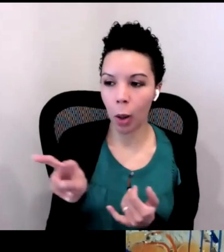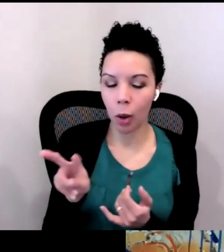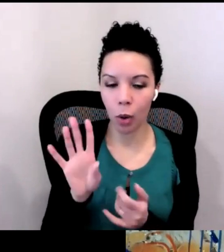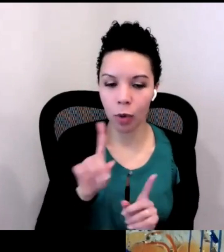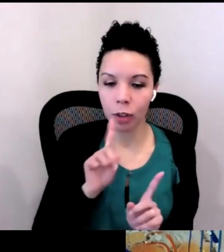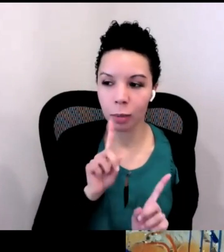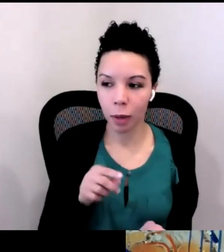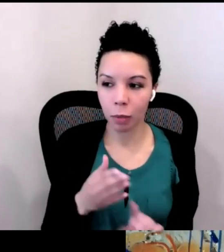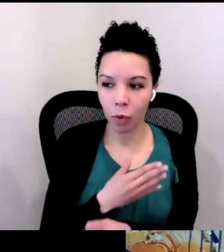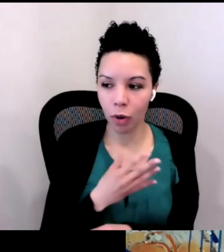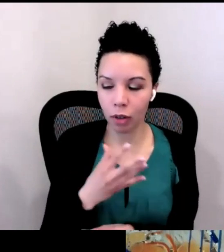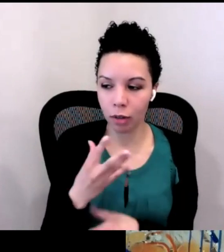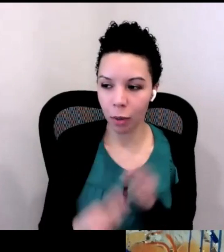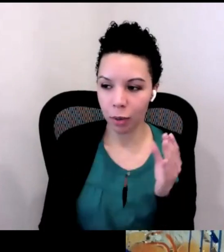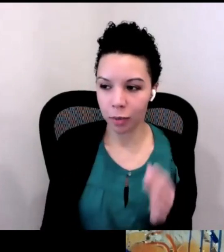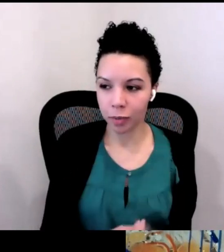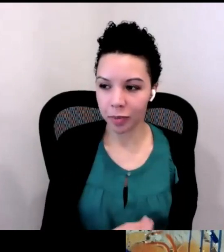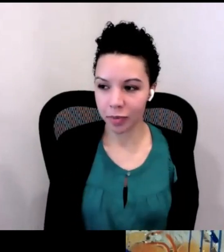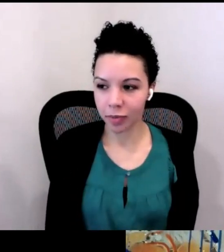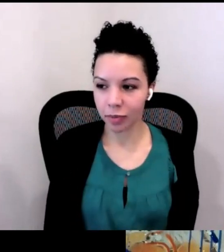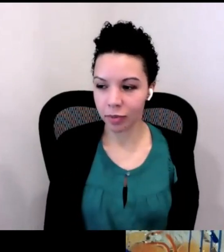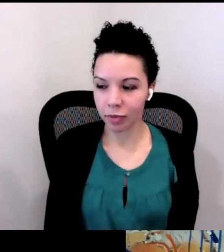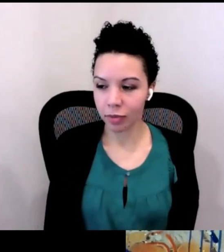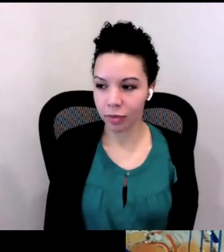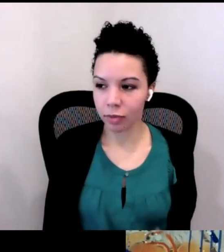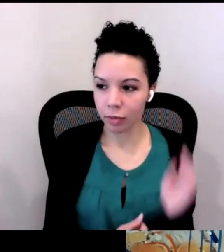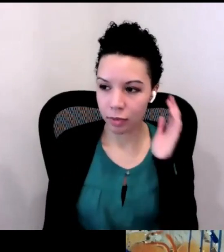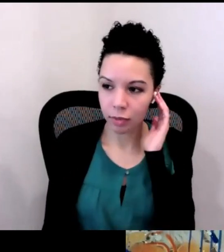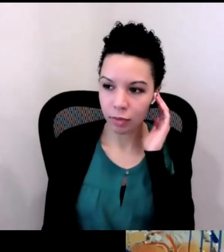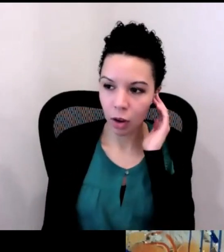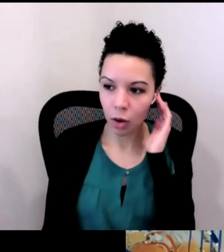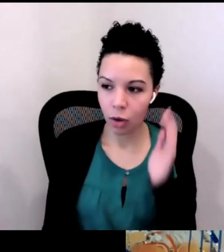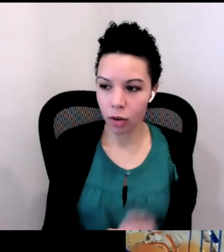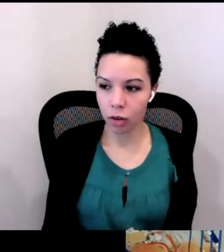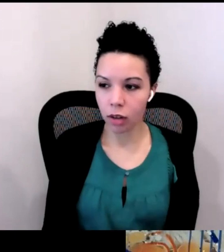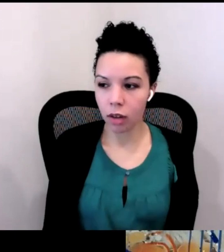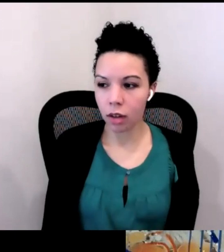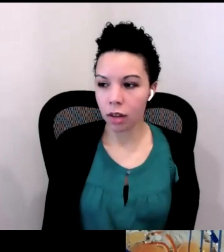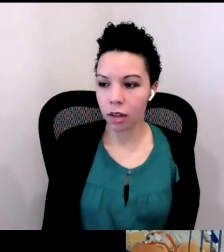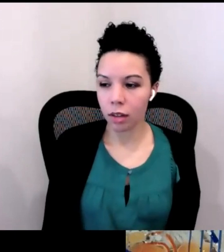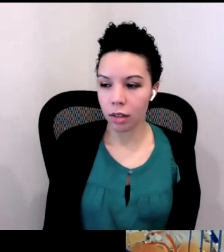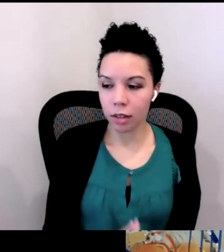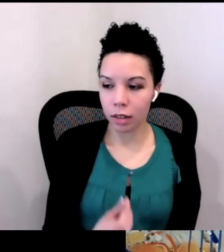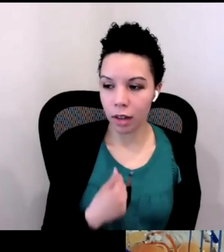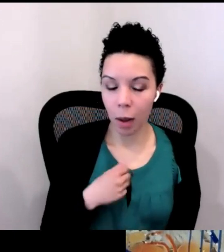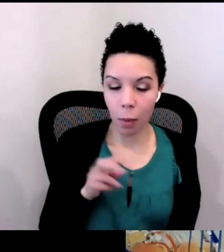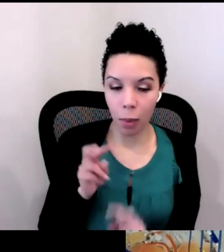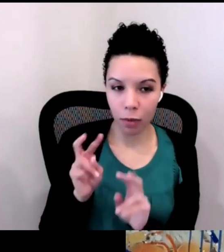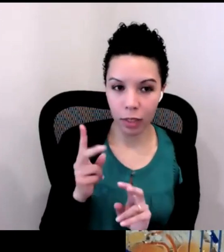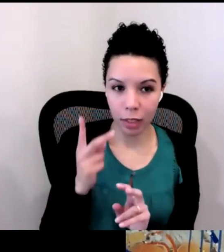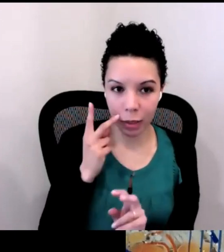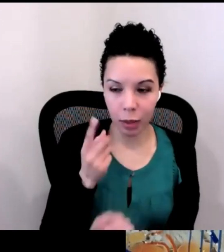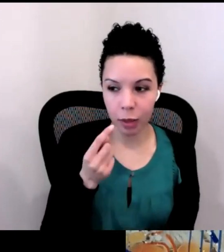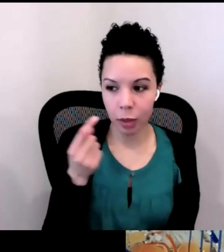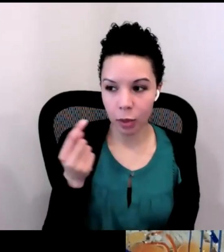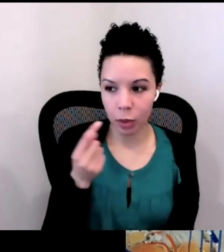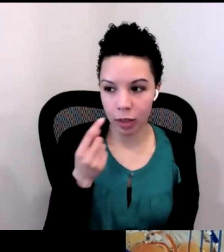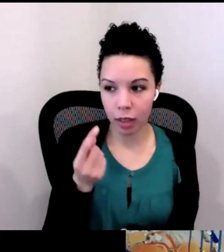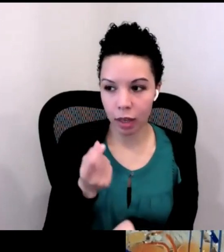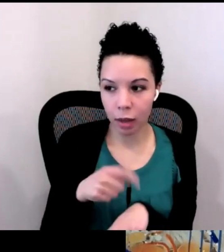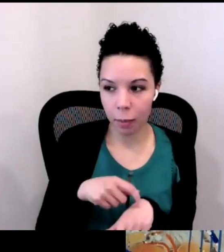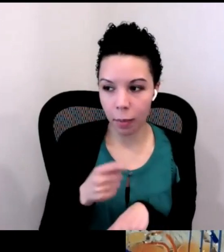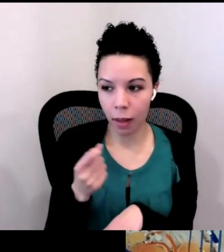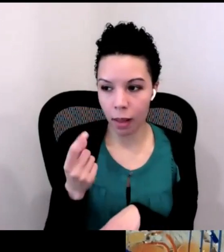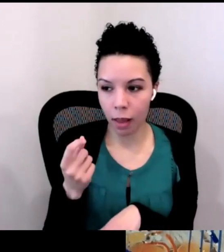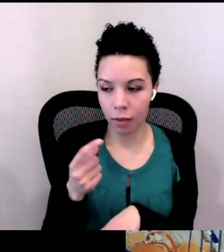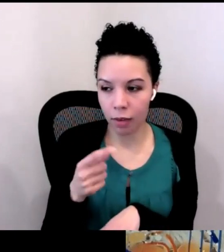flies away. I am looking forward to seeing you Tuesday at 11 a.m. Eastern time. If you need to change the time, I can be flexible all day.